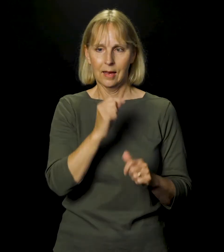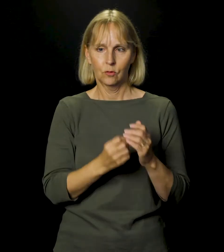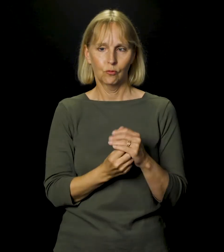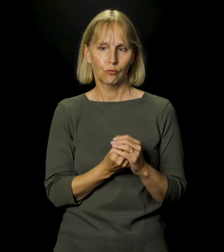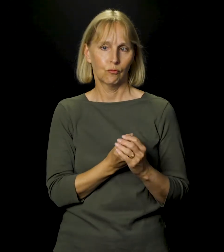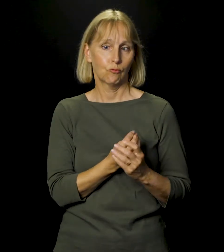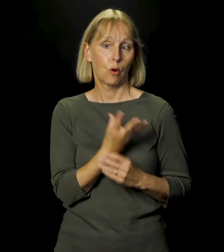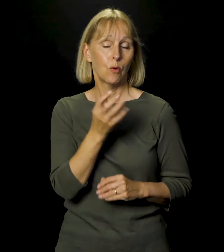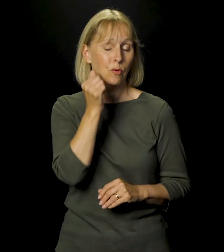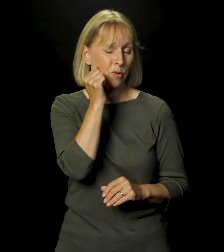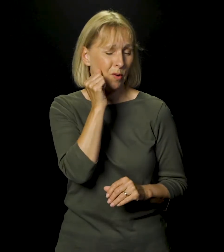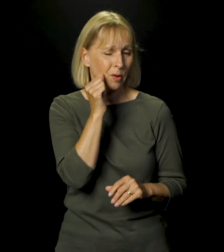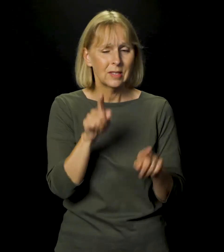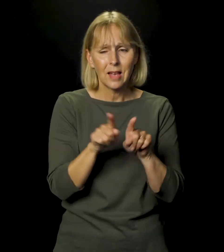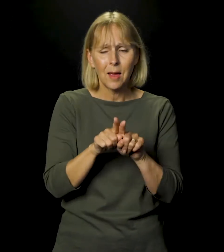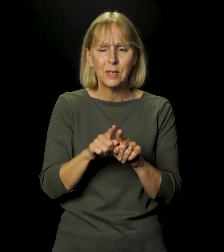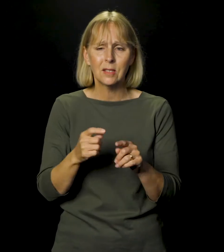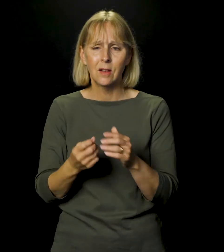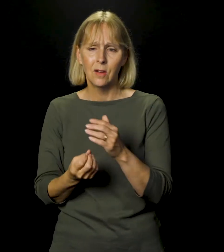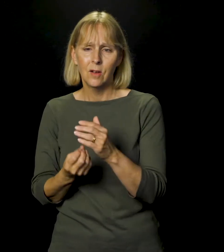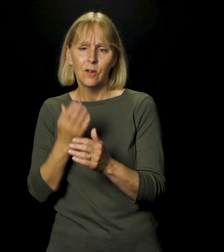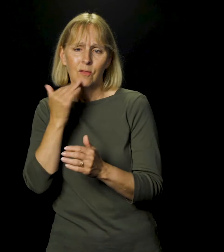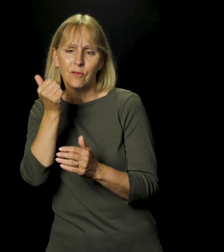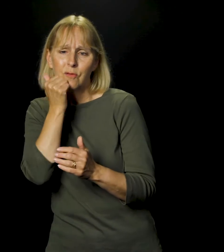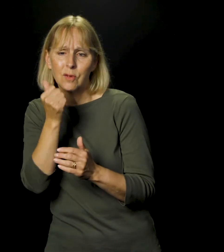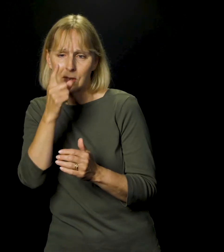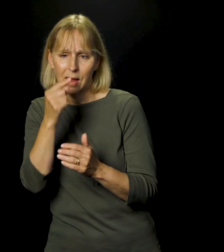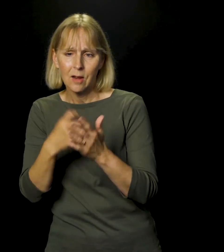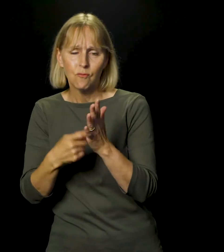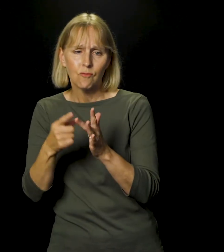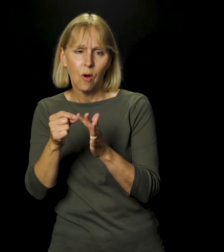weather, and we kind of, our attitudes start to stink internally.